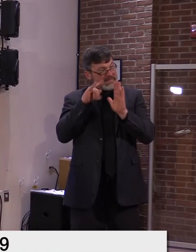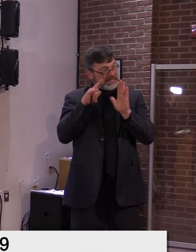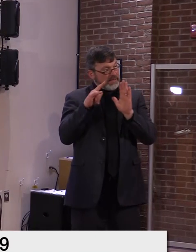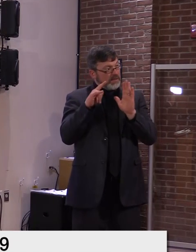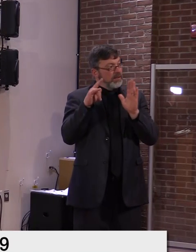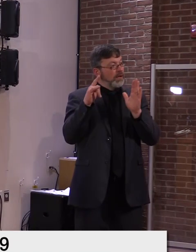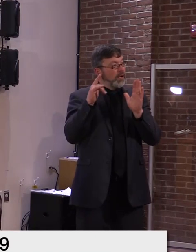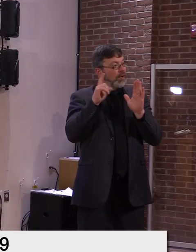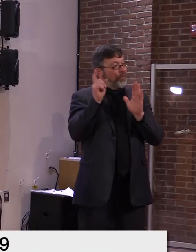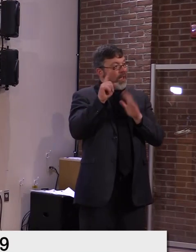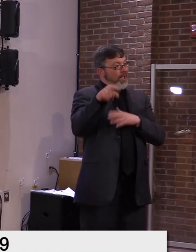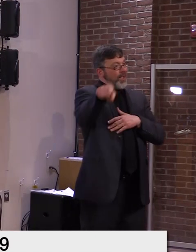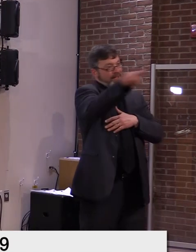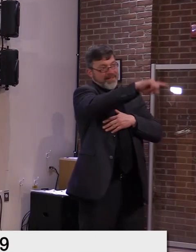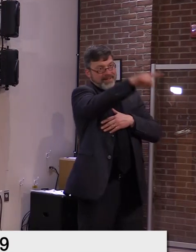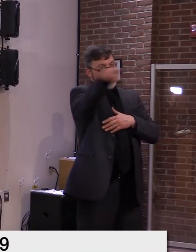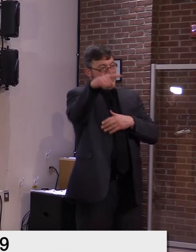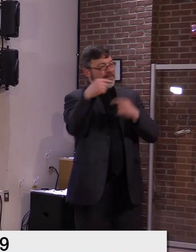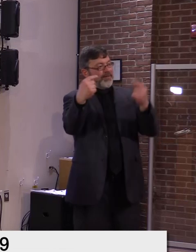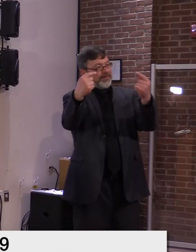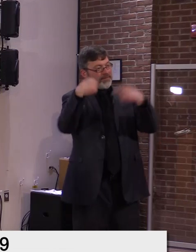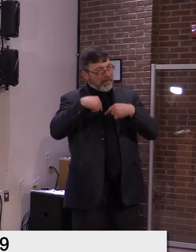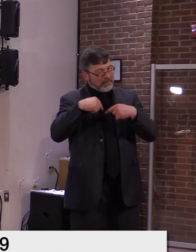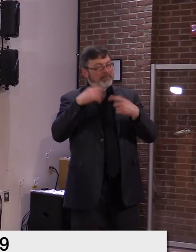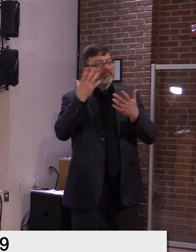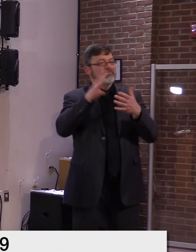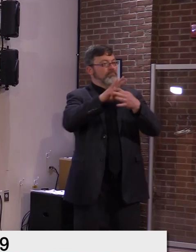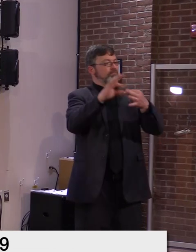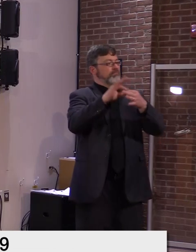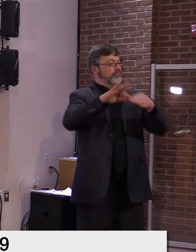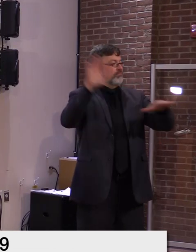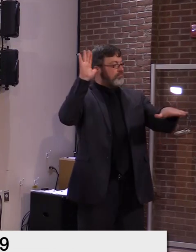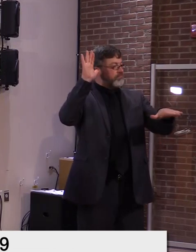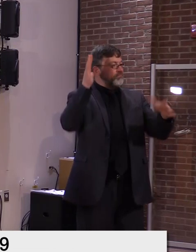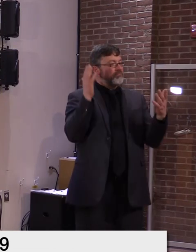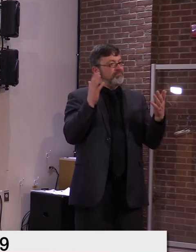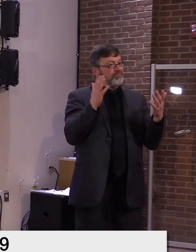voices known and their feelings known.